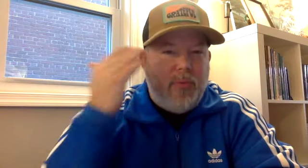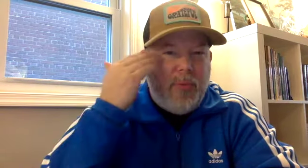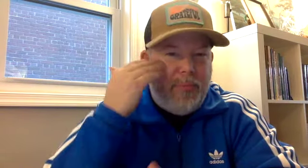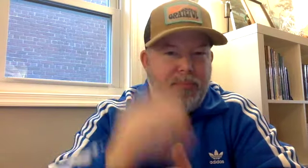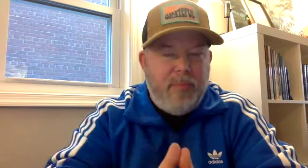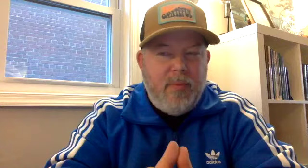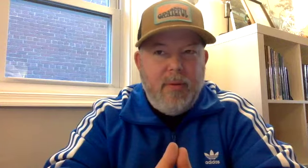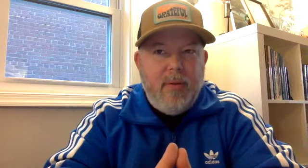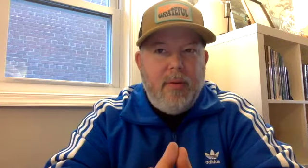Call